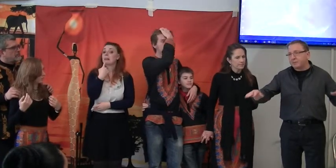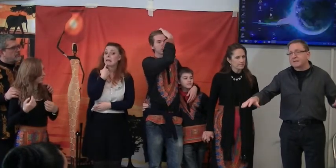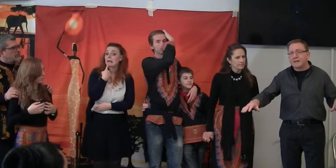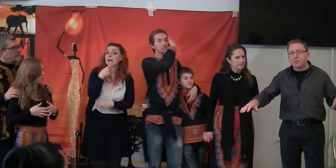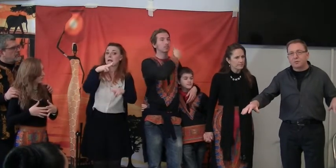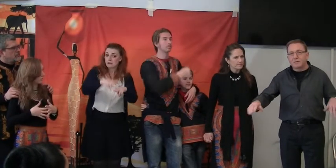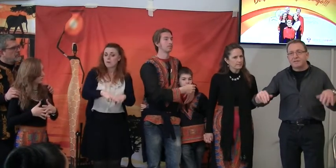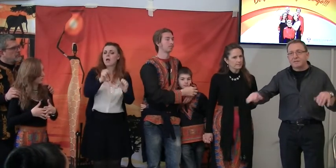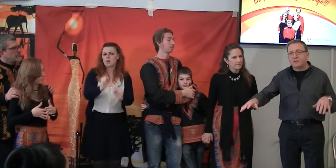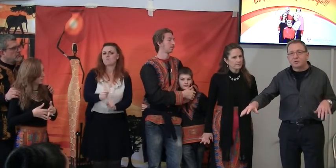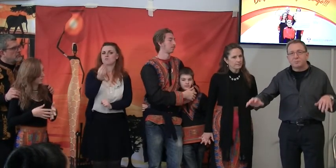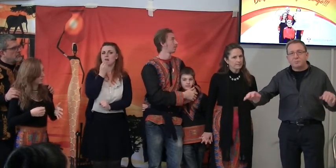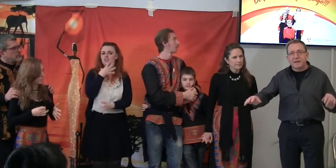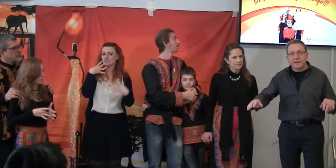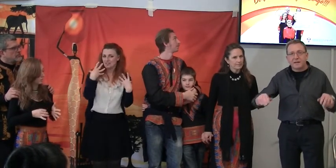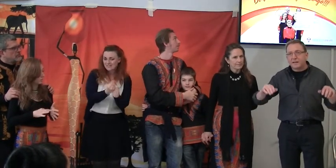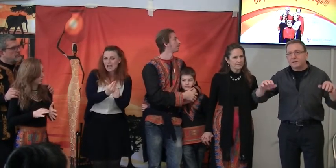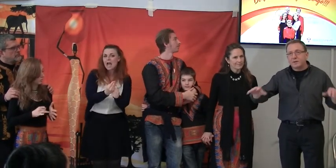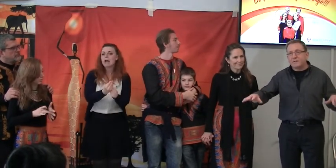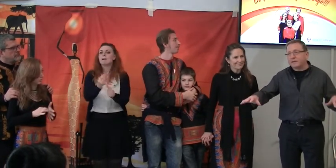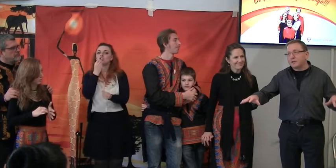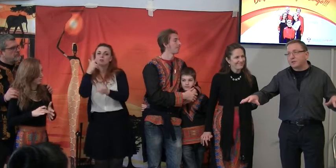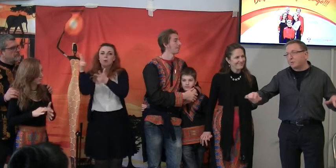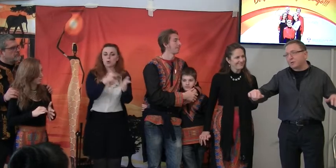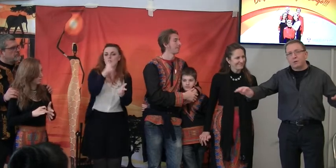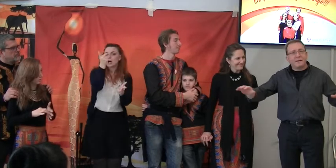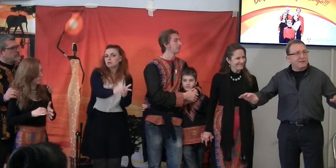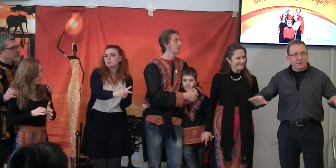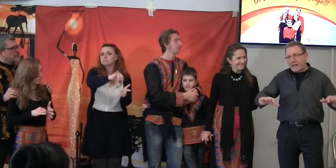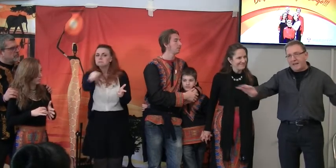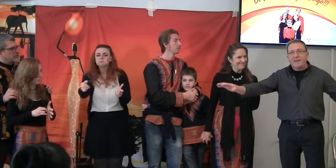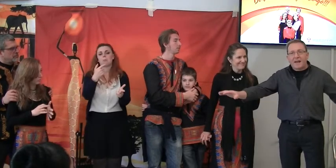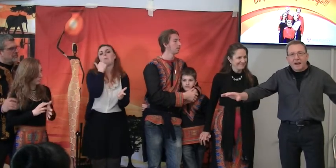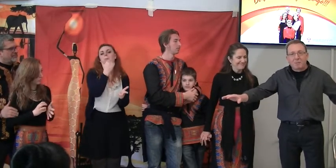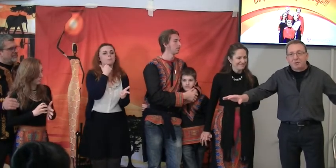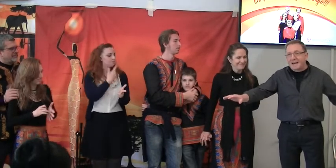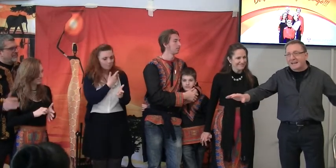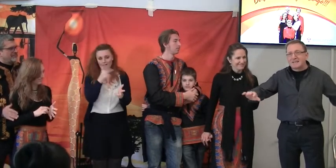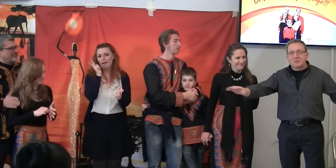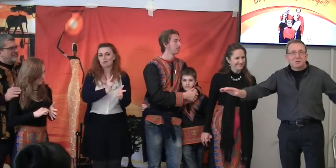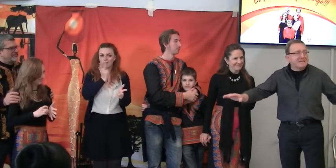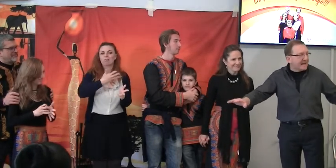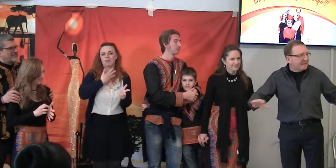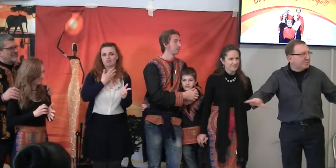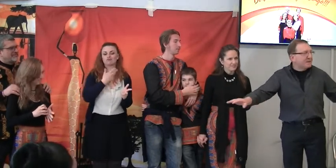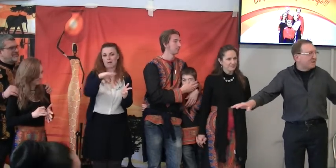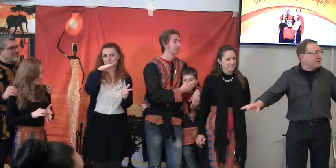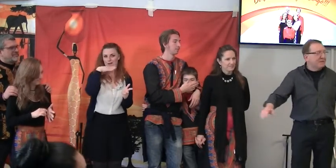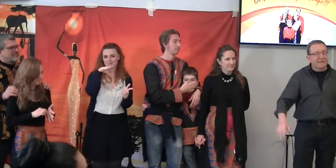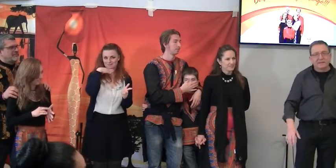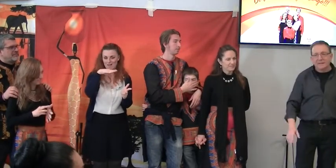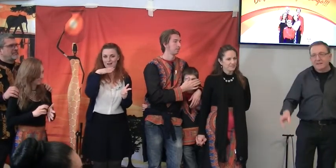l'agape, potete stare con noi, se avete del cibo bene, se non avete del cibo sicuramente ce n'è in abbondanza, per cui state